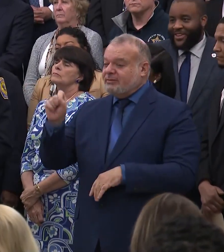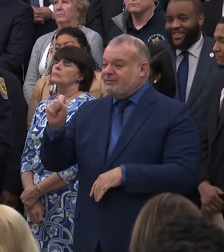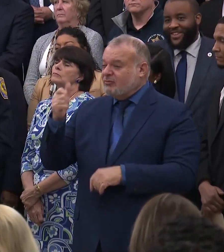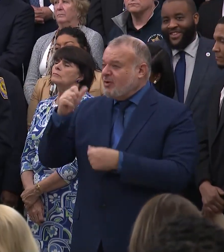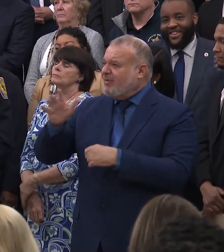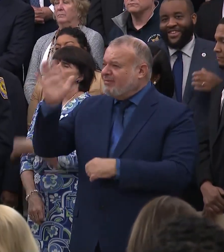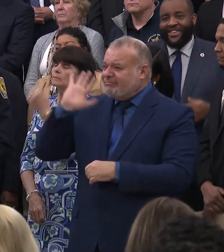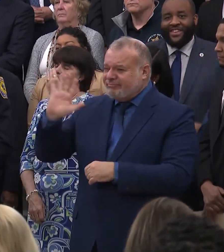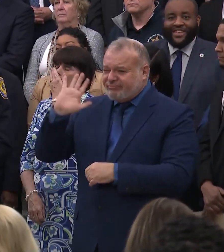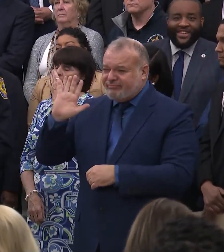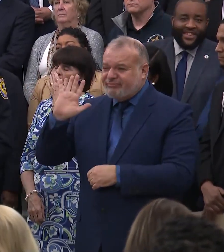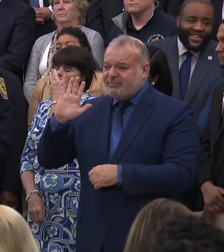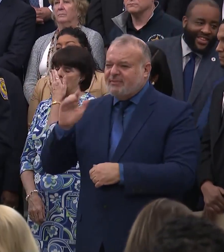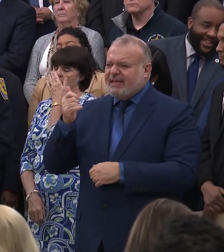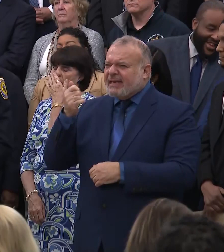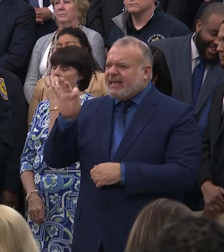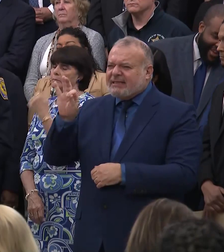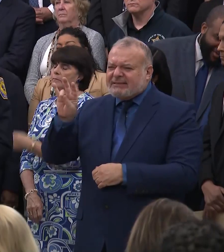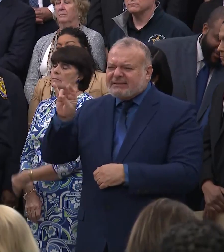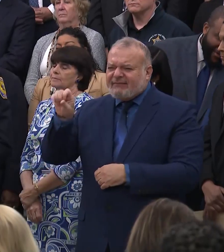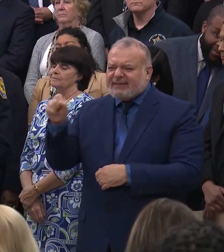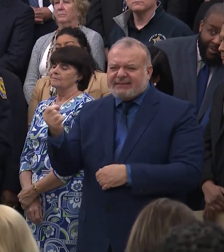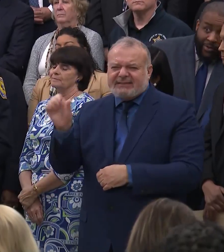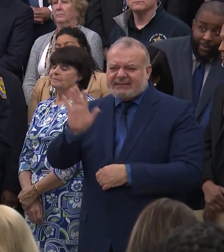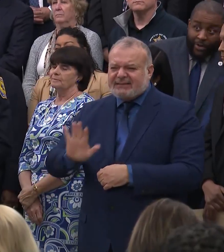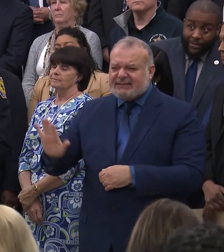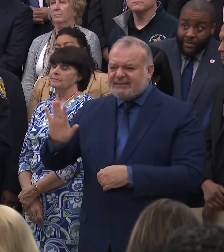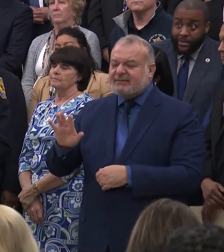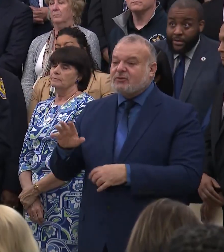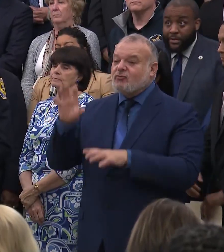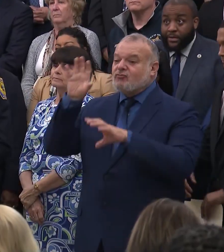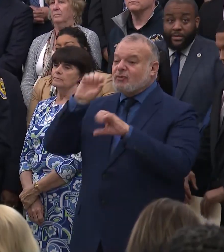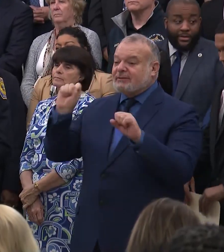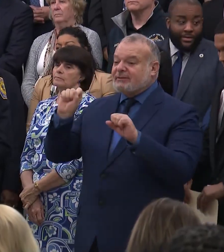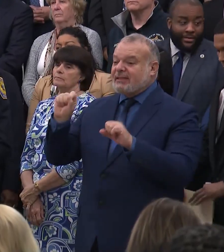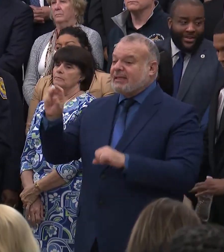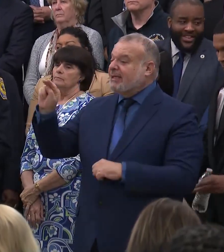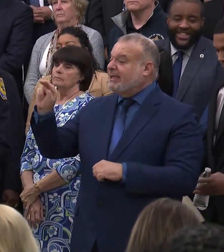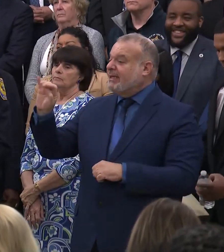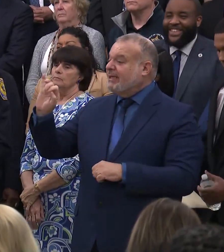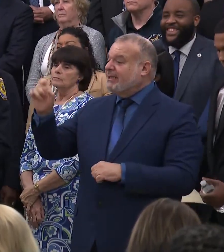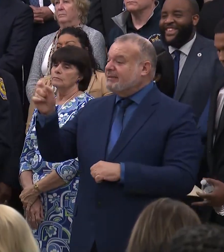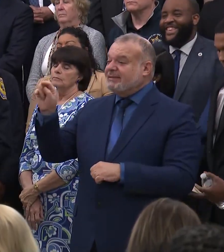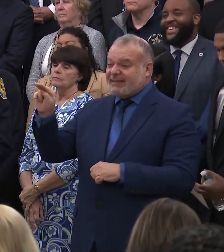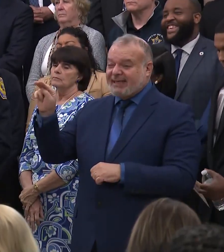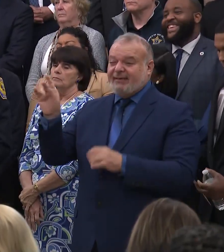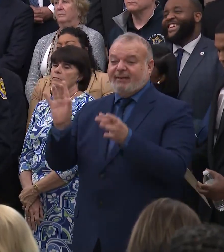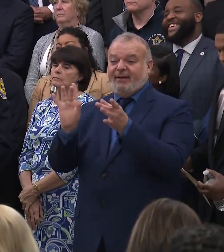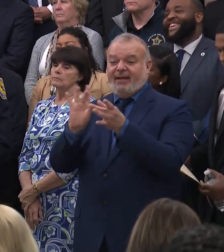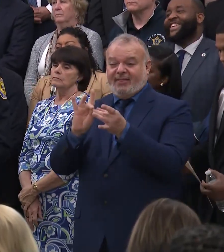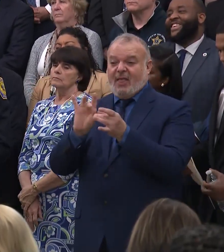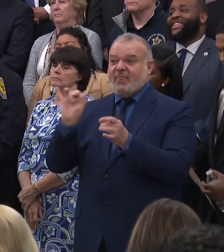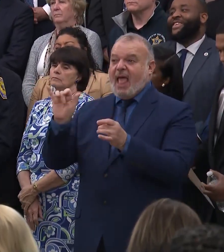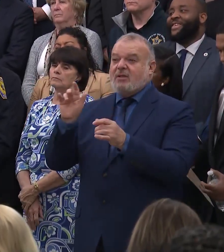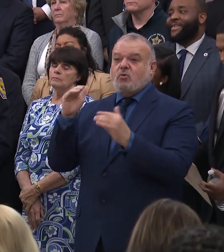under President Nixon's administration and continued over the following decades. I